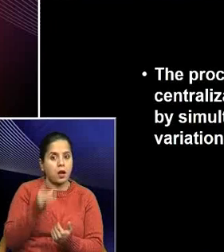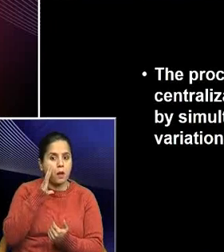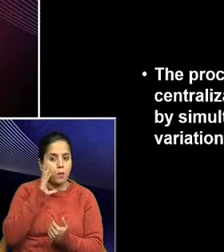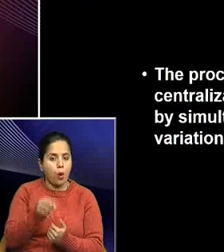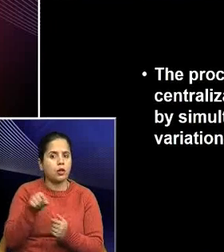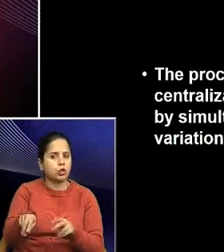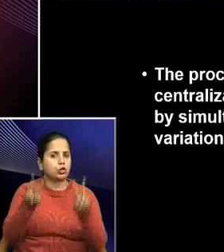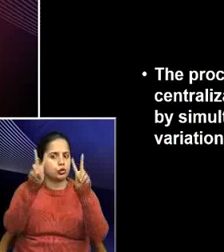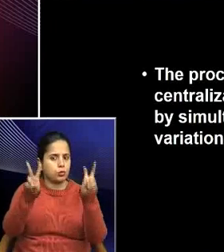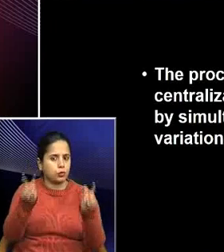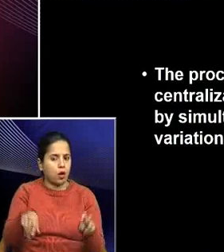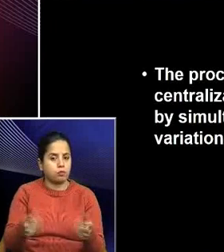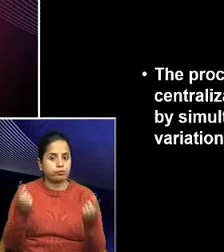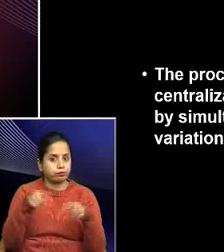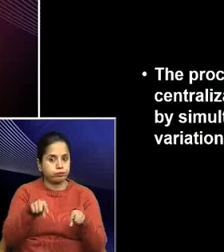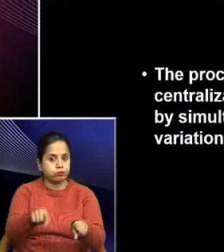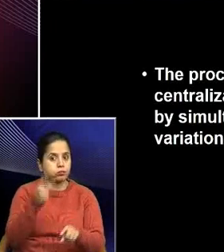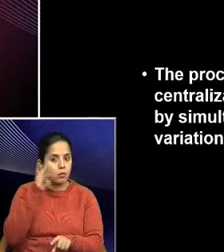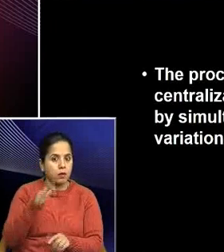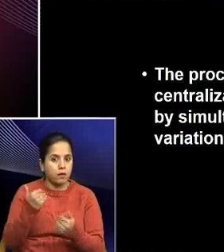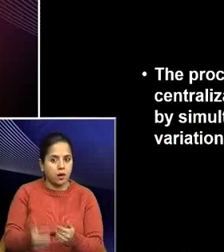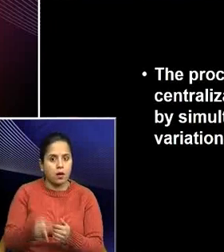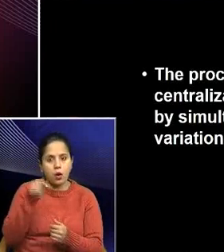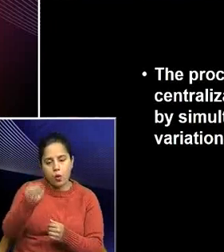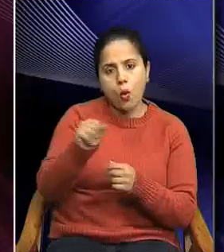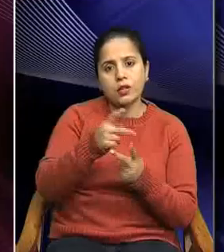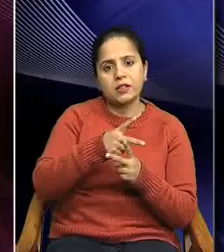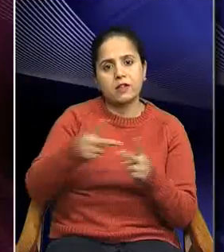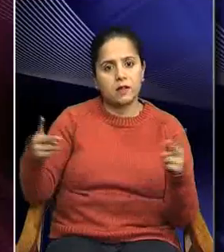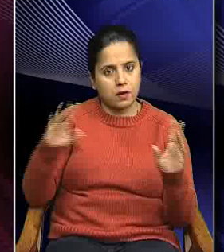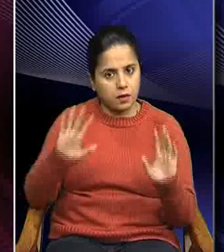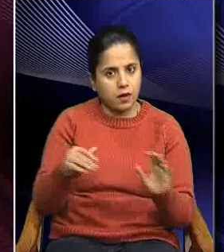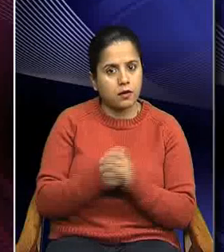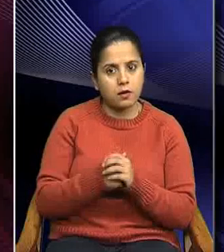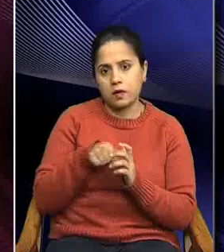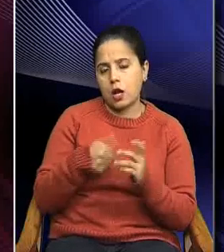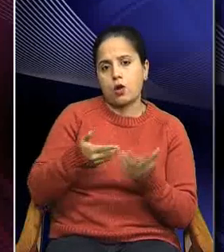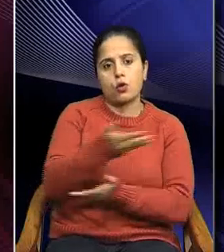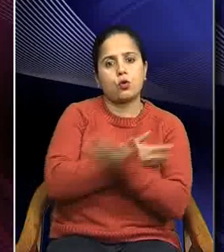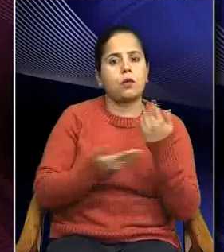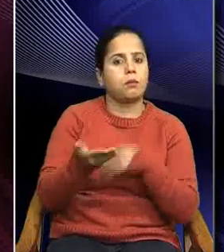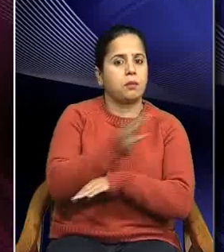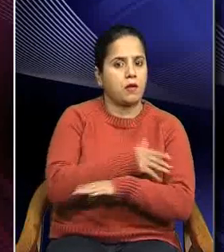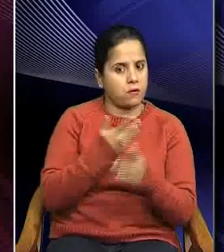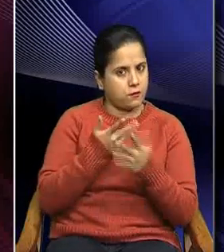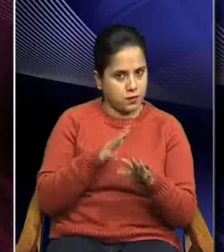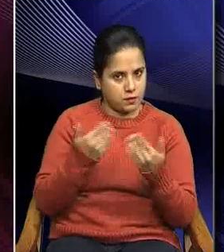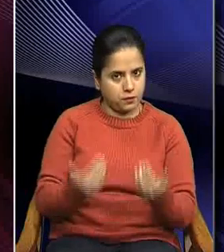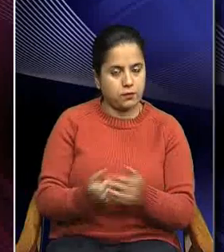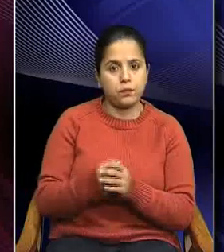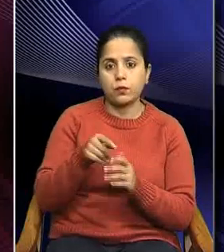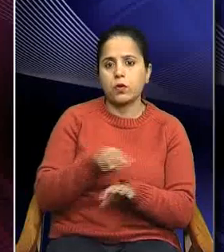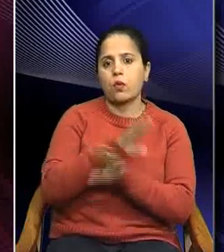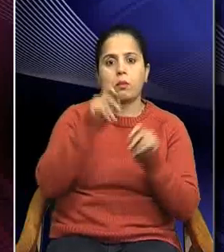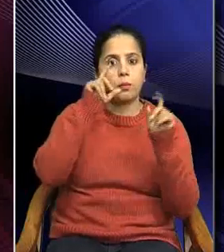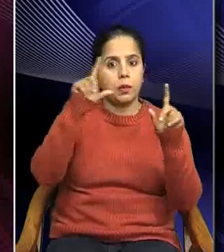themes by simultaneously excising variations. This is something that we discussed earlier as well, that not all